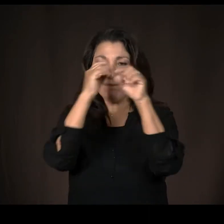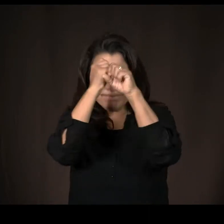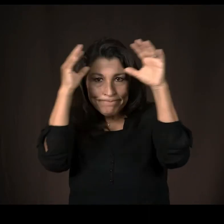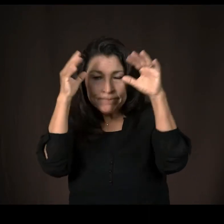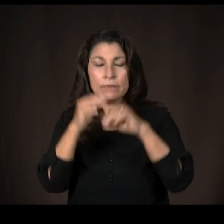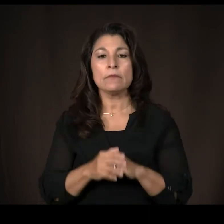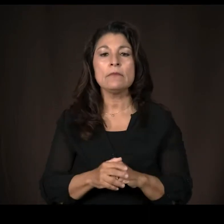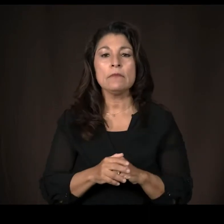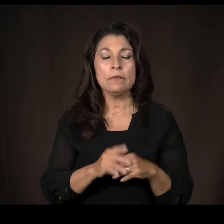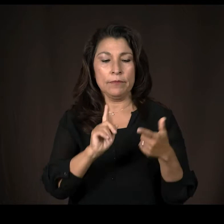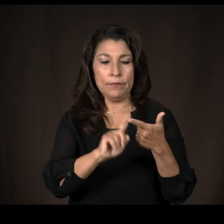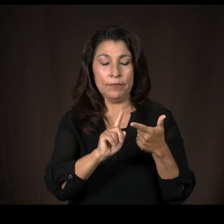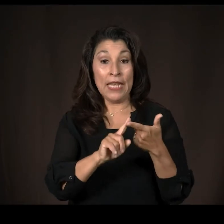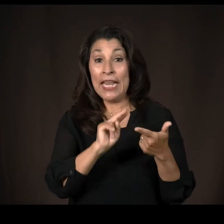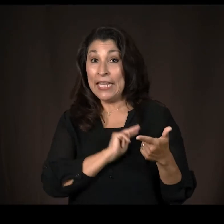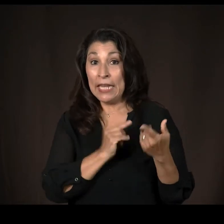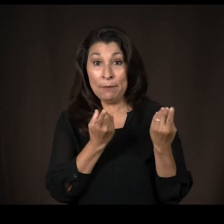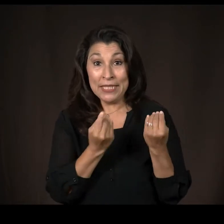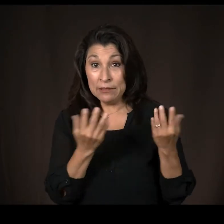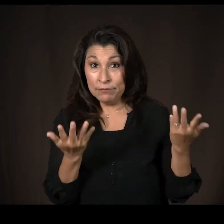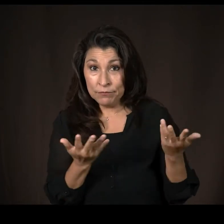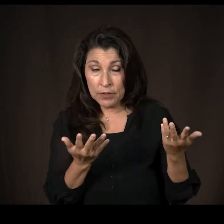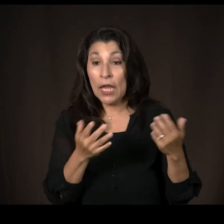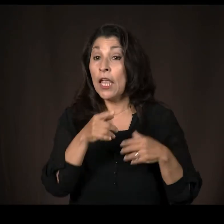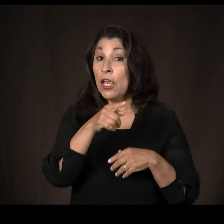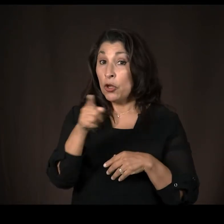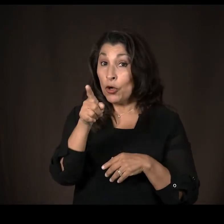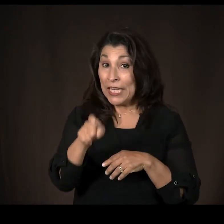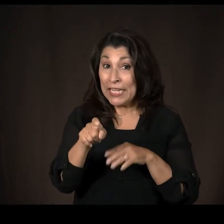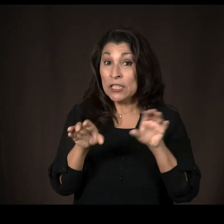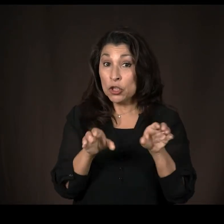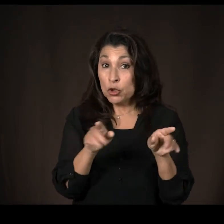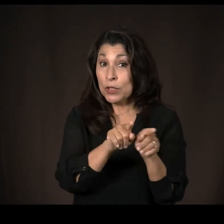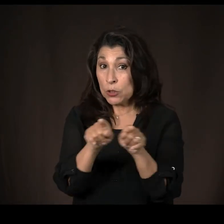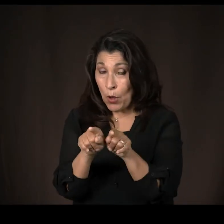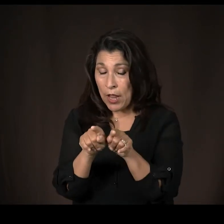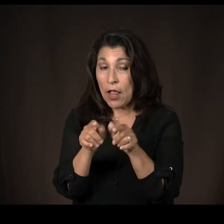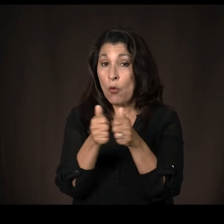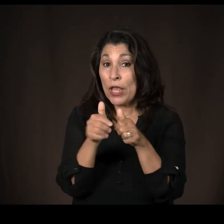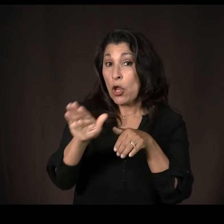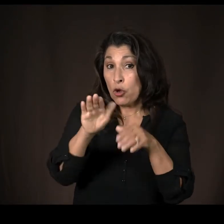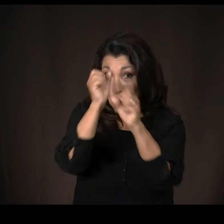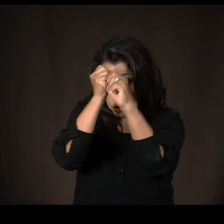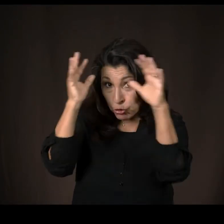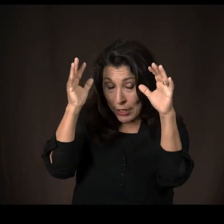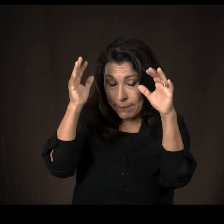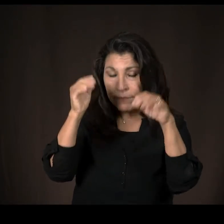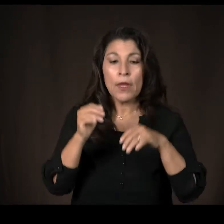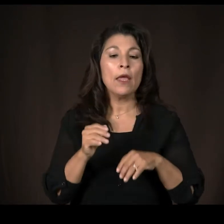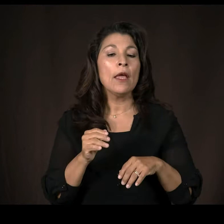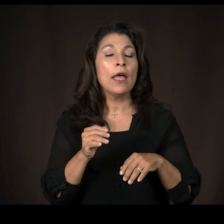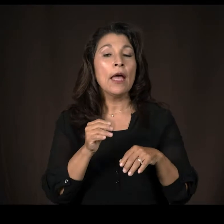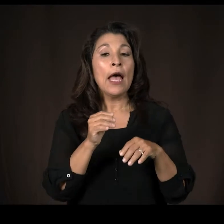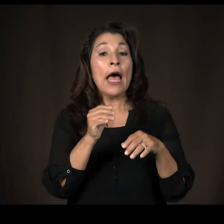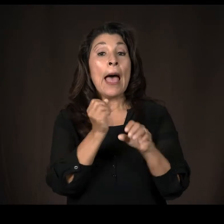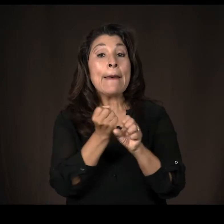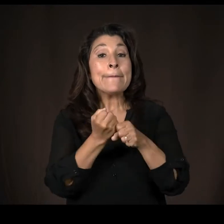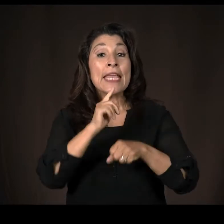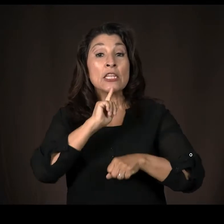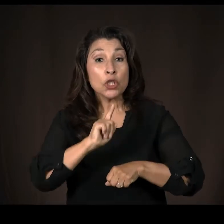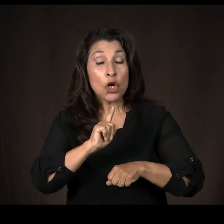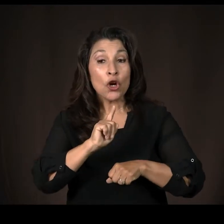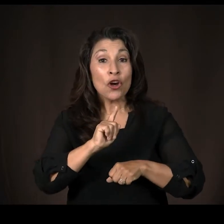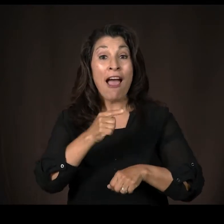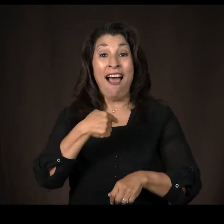dream. Here's the second thing Nehemiah did, and you're going to need to do this with your dream. Make sure I've done my homework.